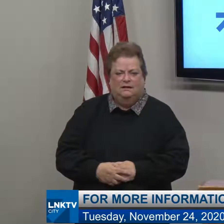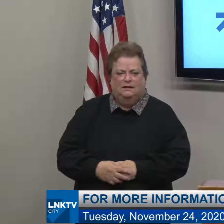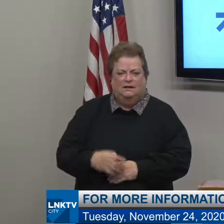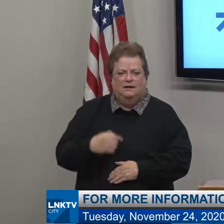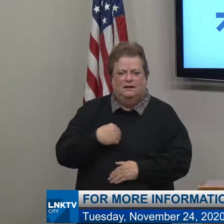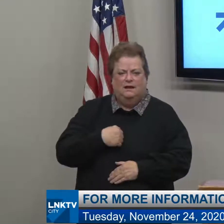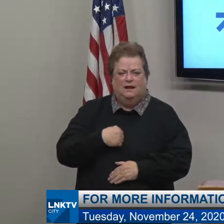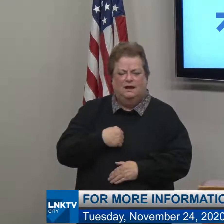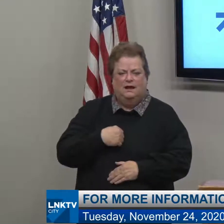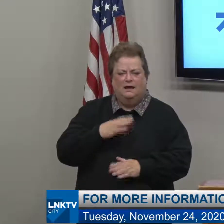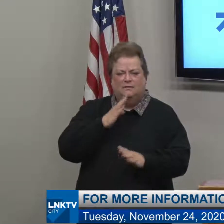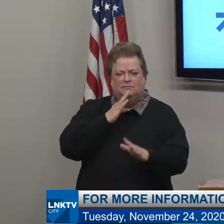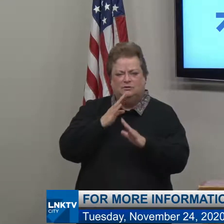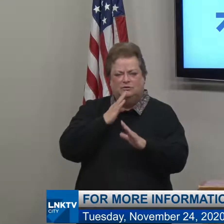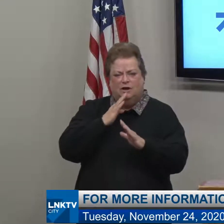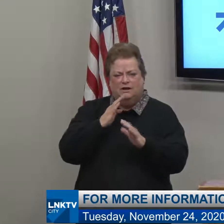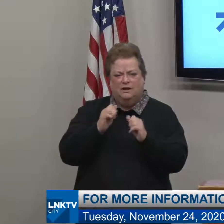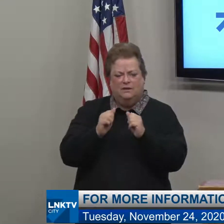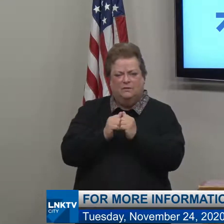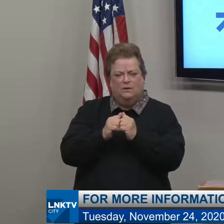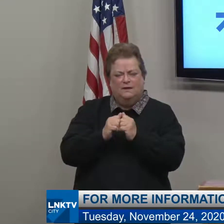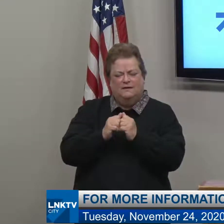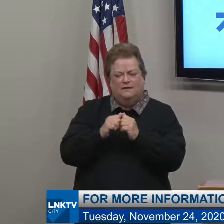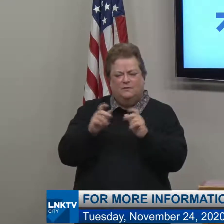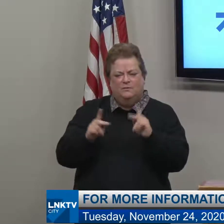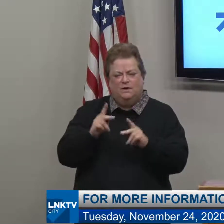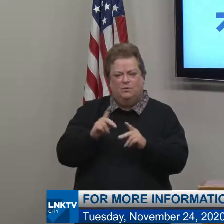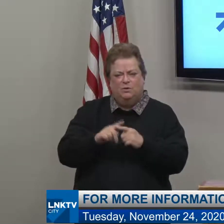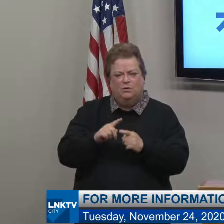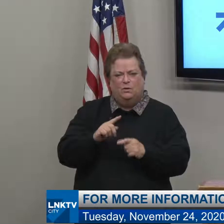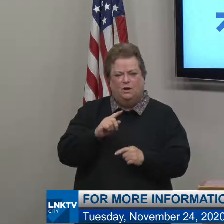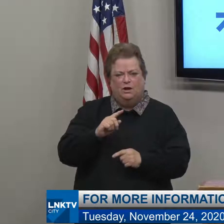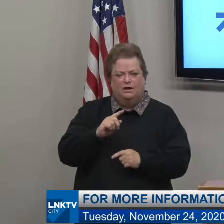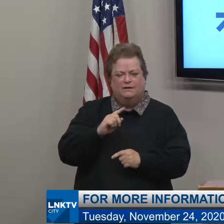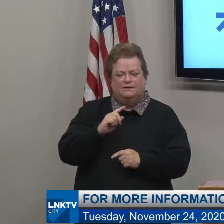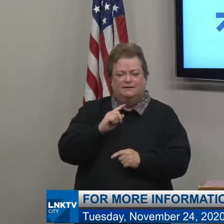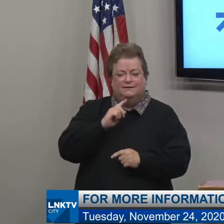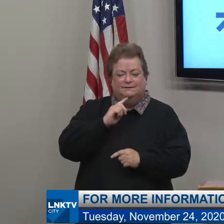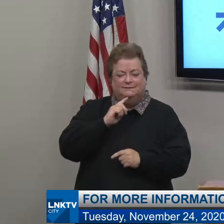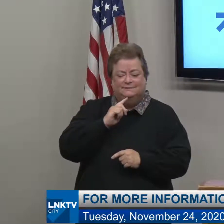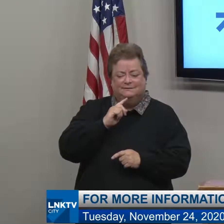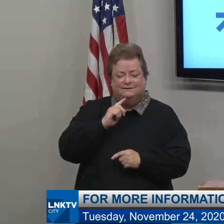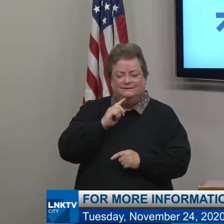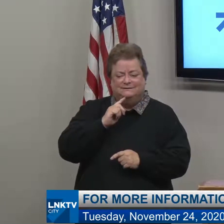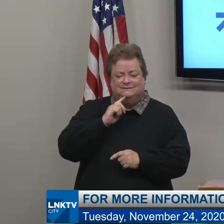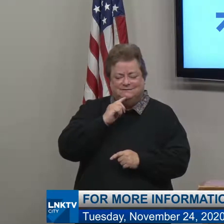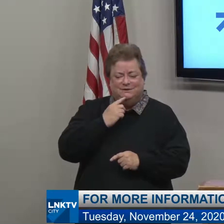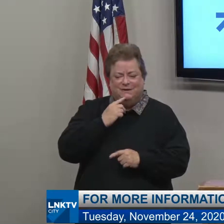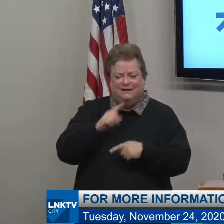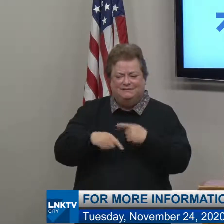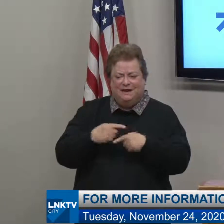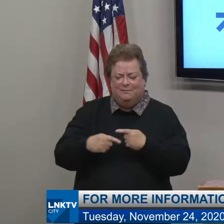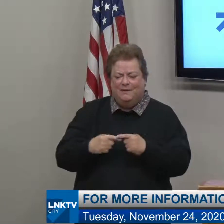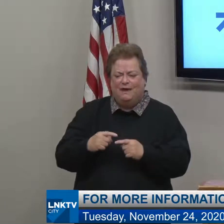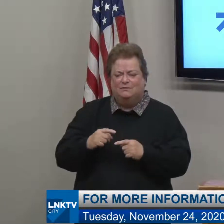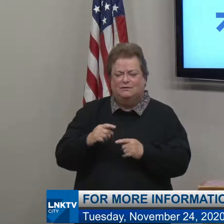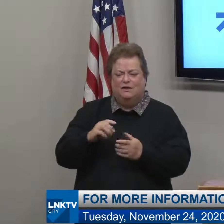teachers today who are deeply concerned about students heading back to schools after